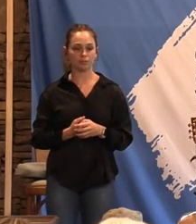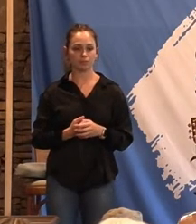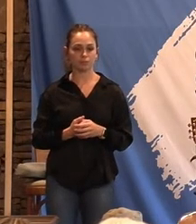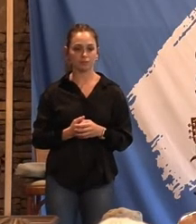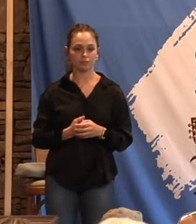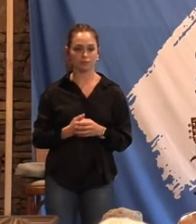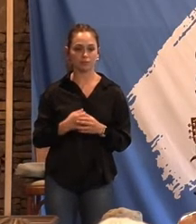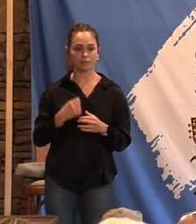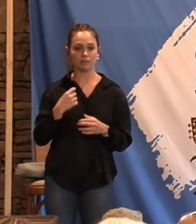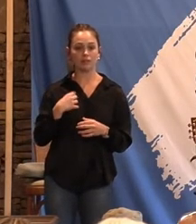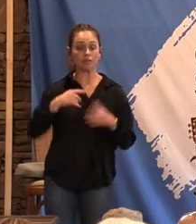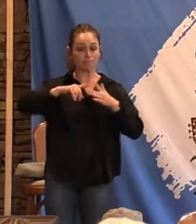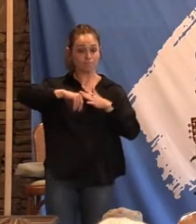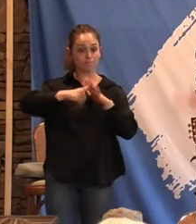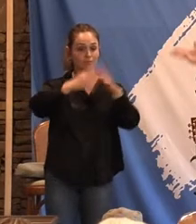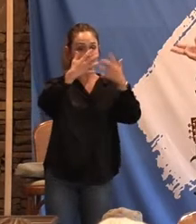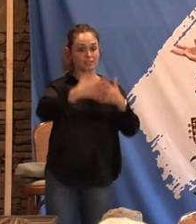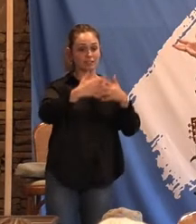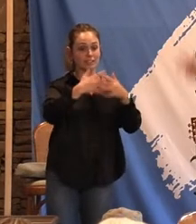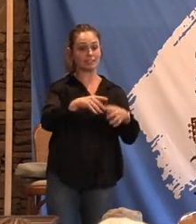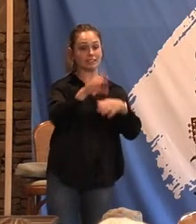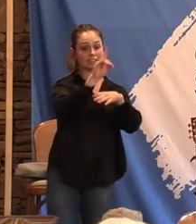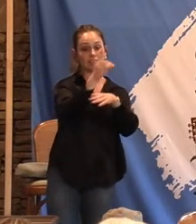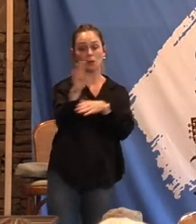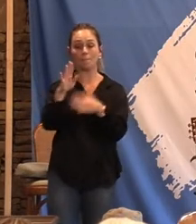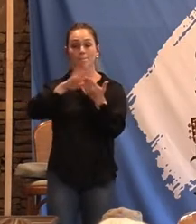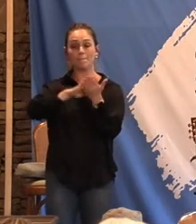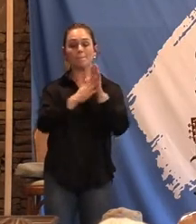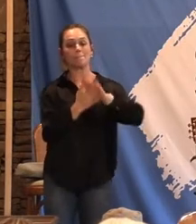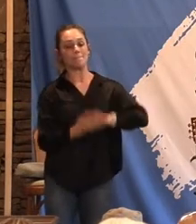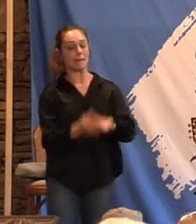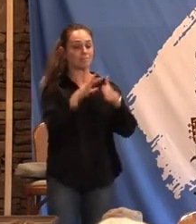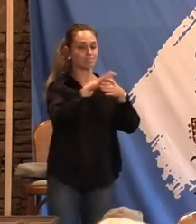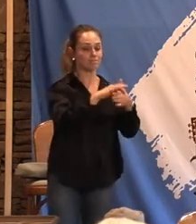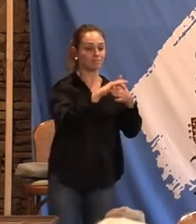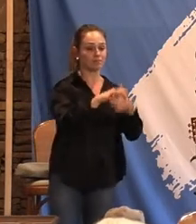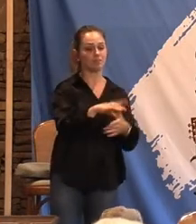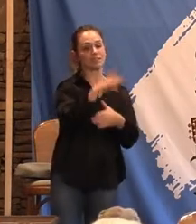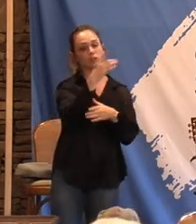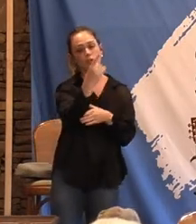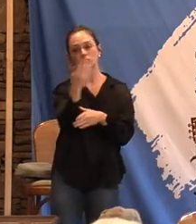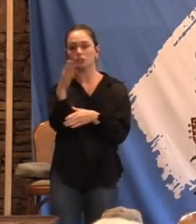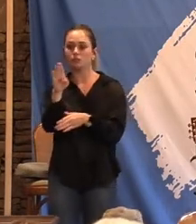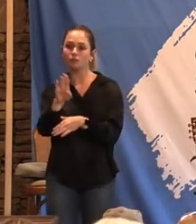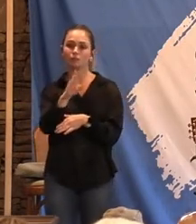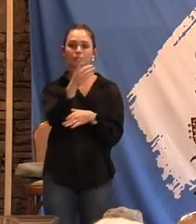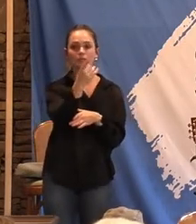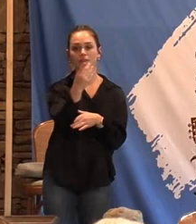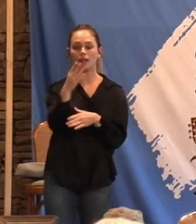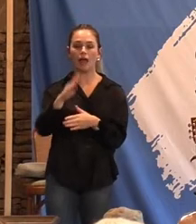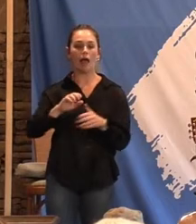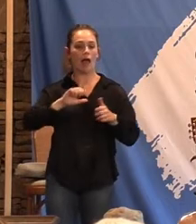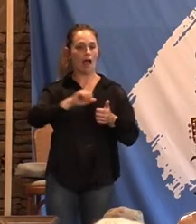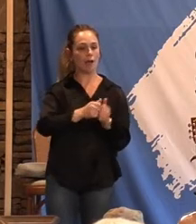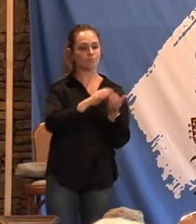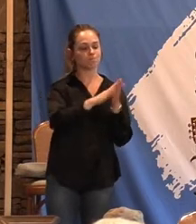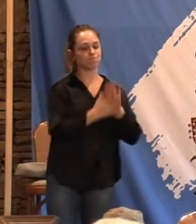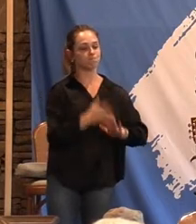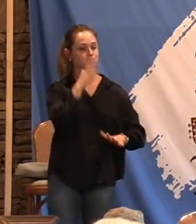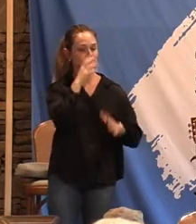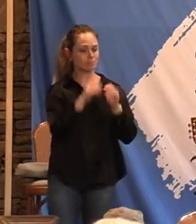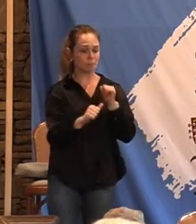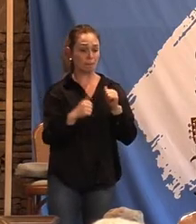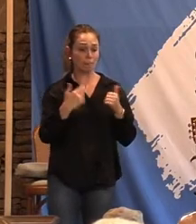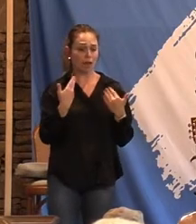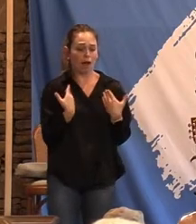She gave the crank an awful yank, and Dunderbeck was meat. Oh, Dunderbeck, how could you be so mean to